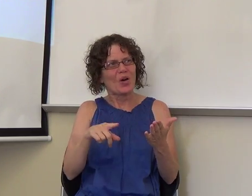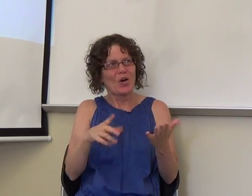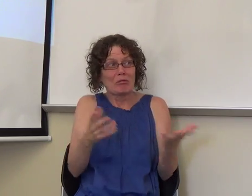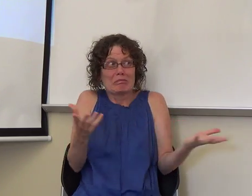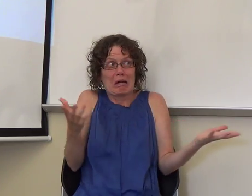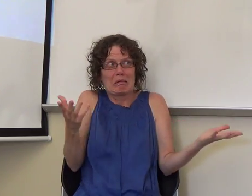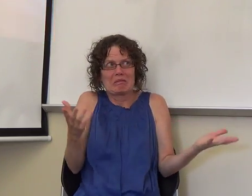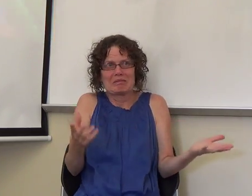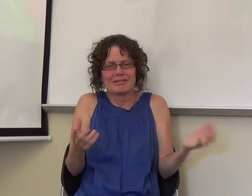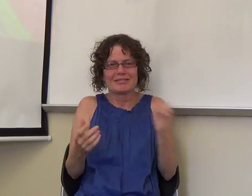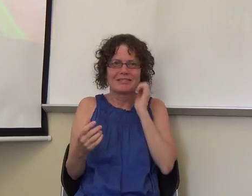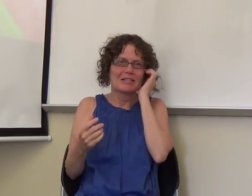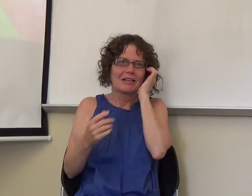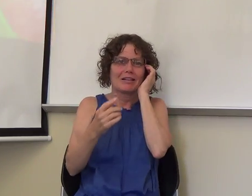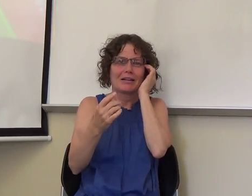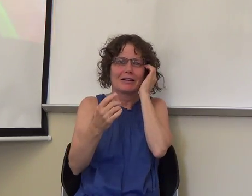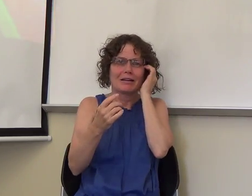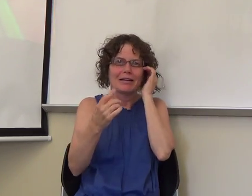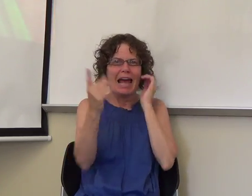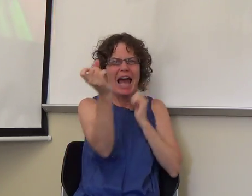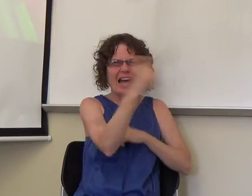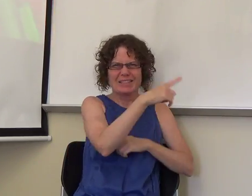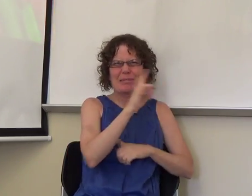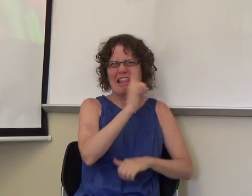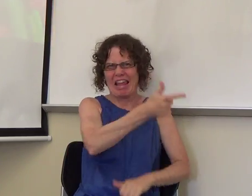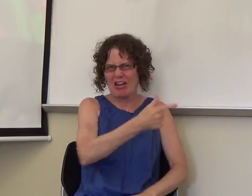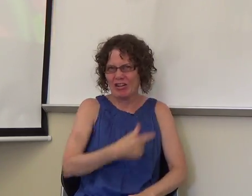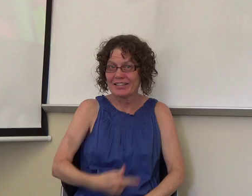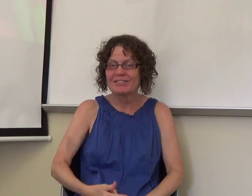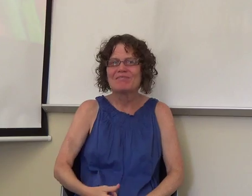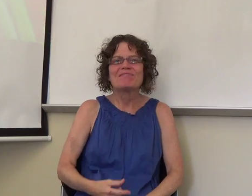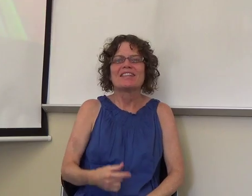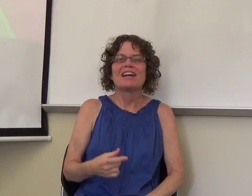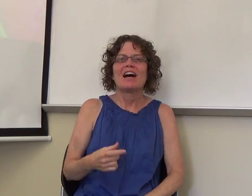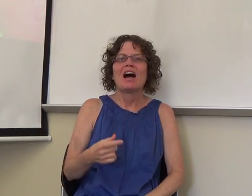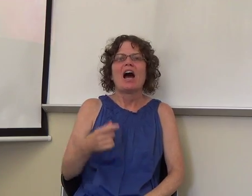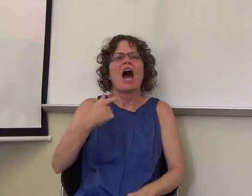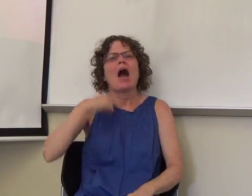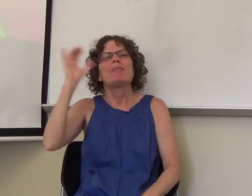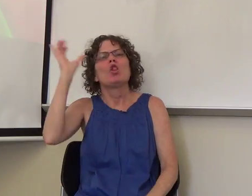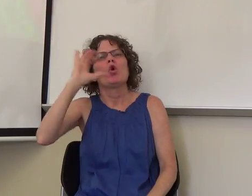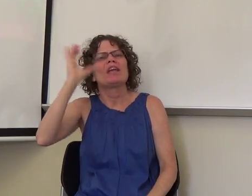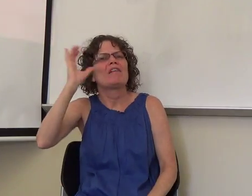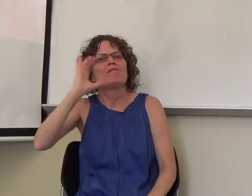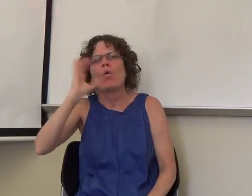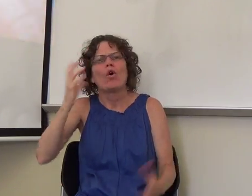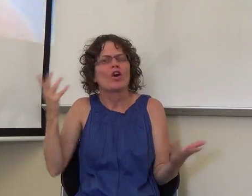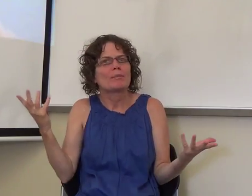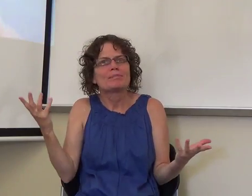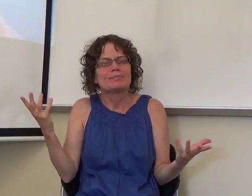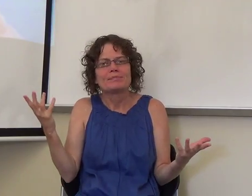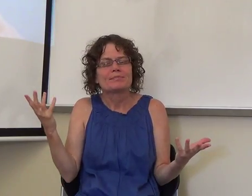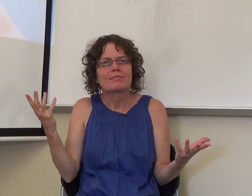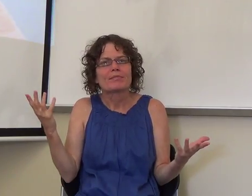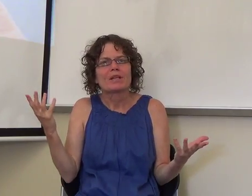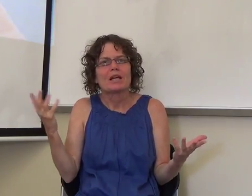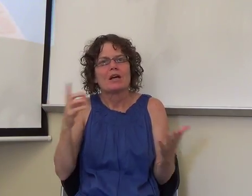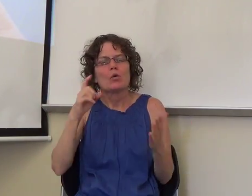don't know. You can come see, ask me what I did. The thing I'm kind of looking for on this, when you get to where you're recognizing